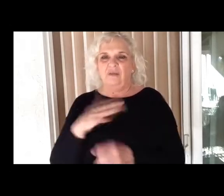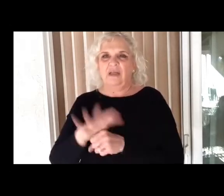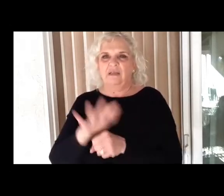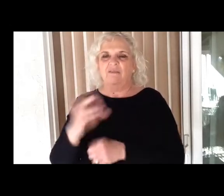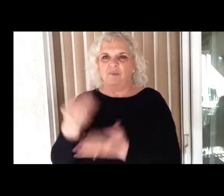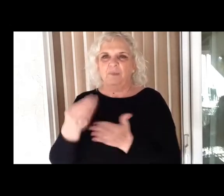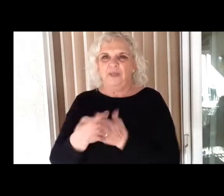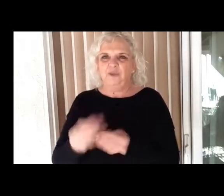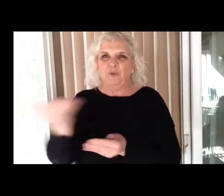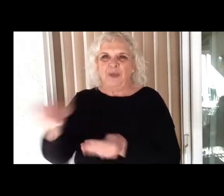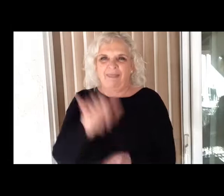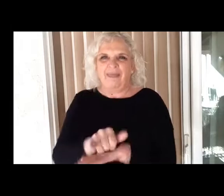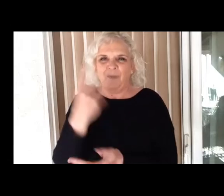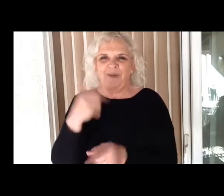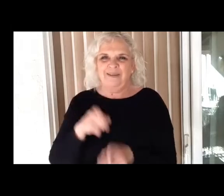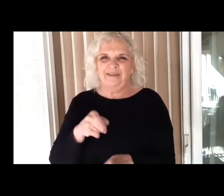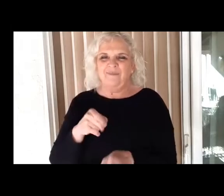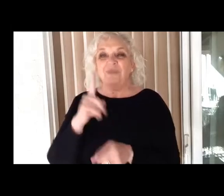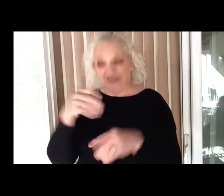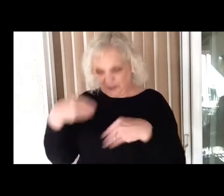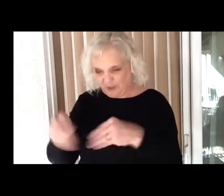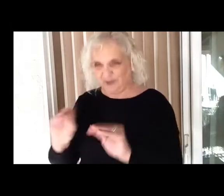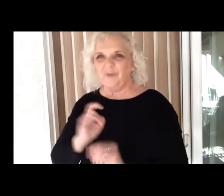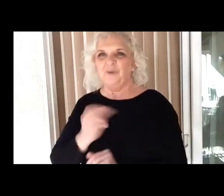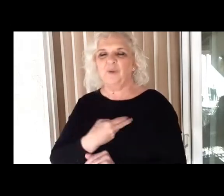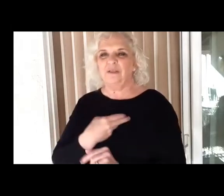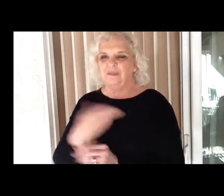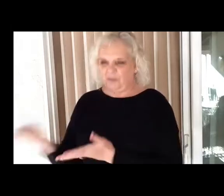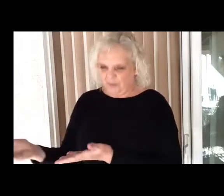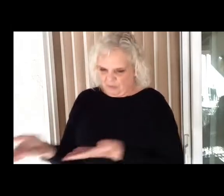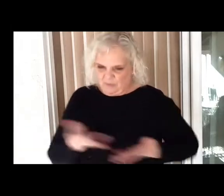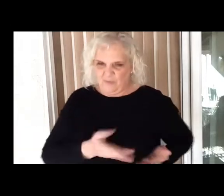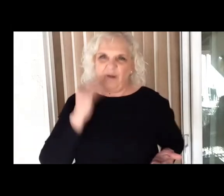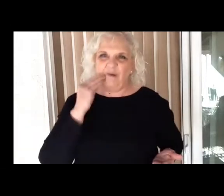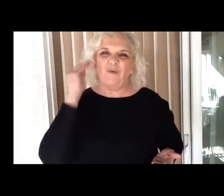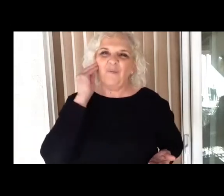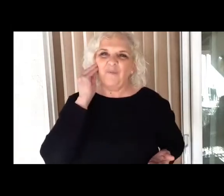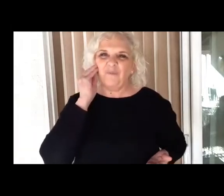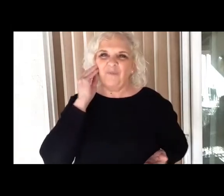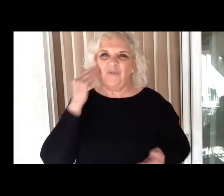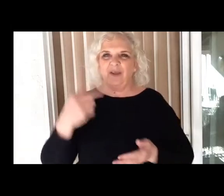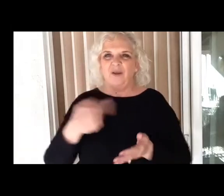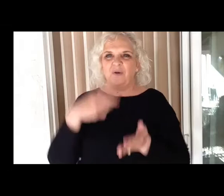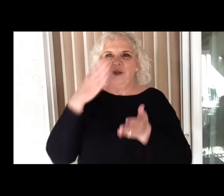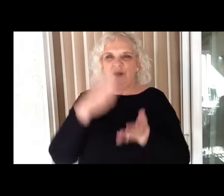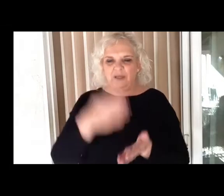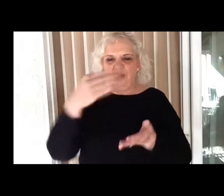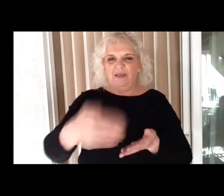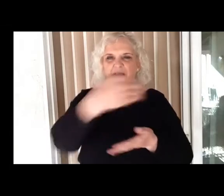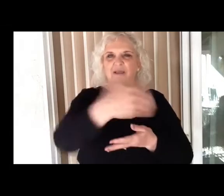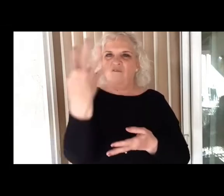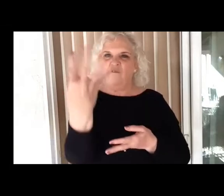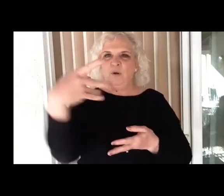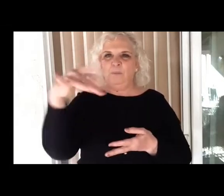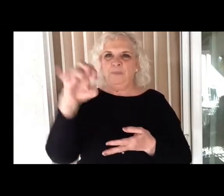And she sold us the cake, and we came home, and we cut it in 4 pieces, and Danny and